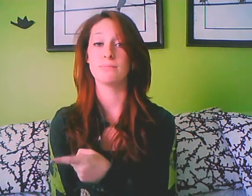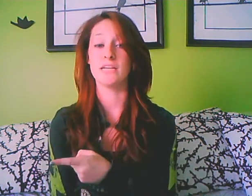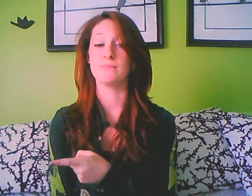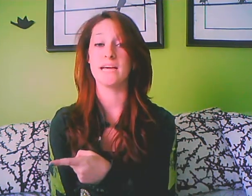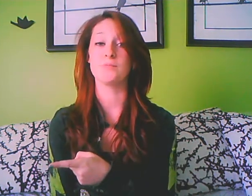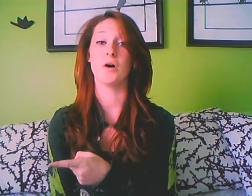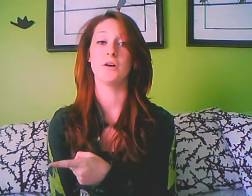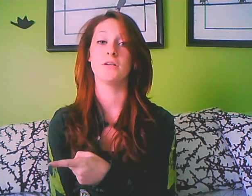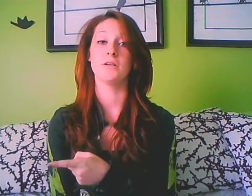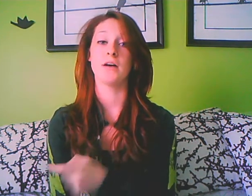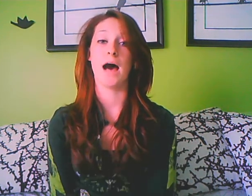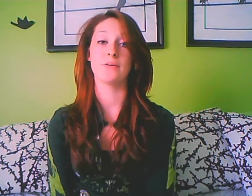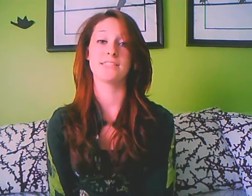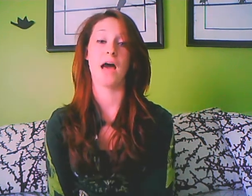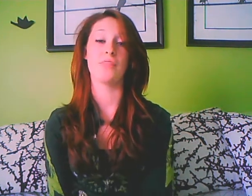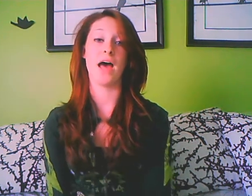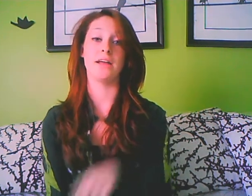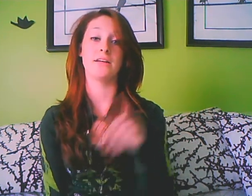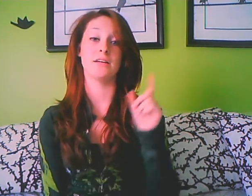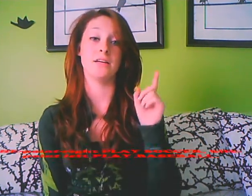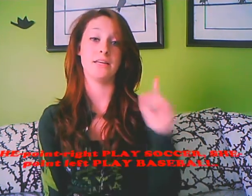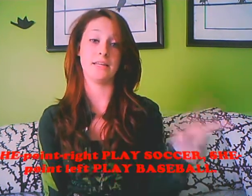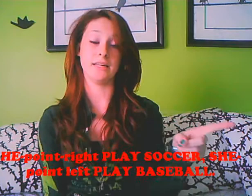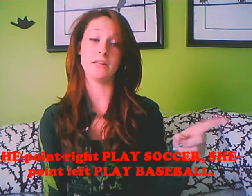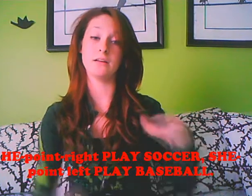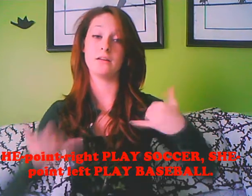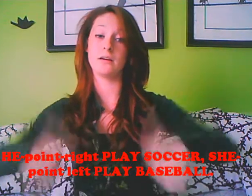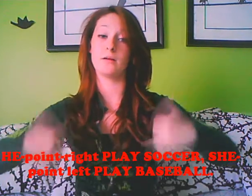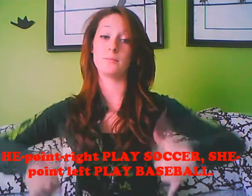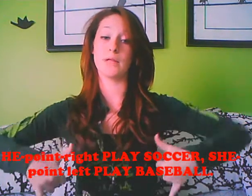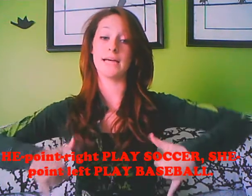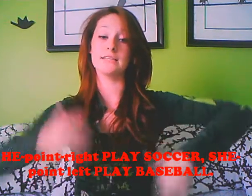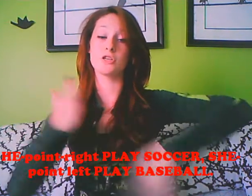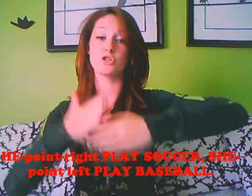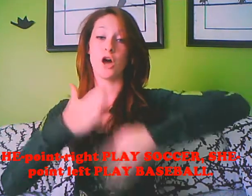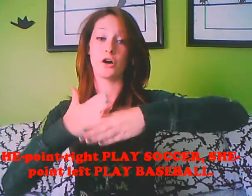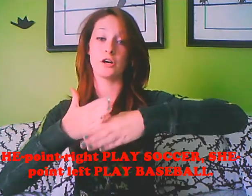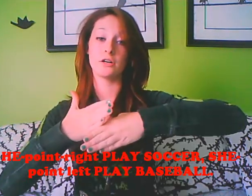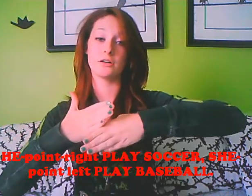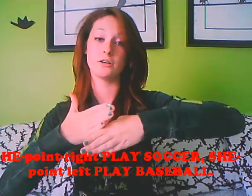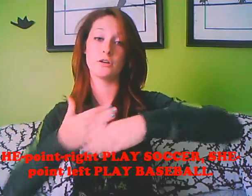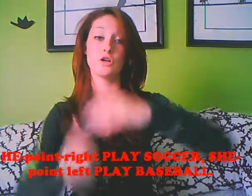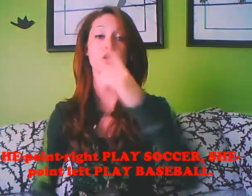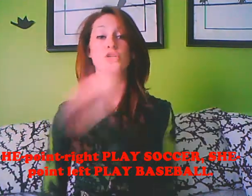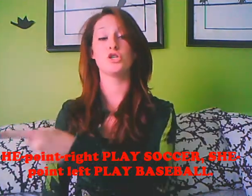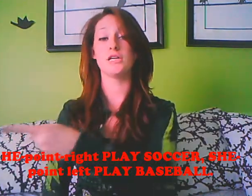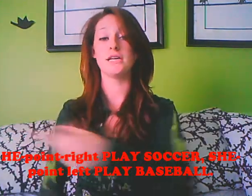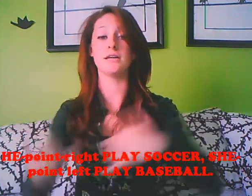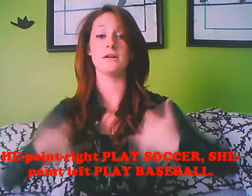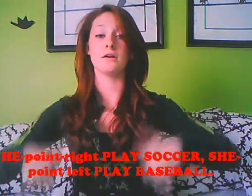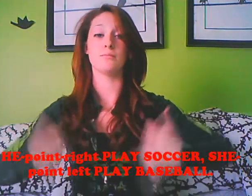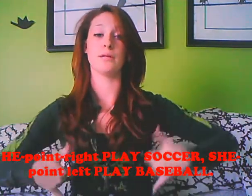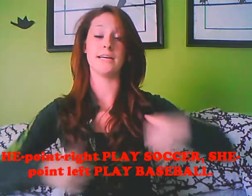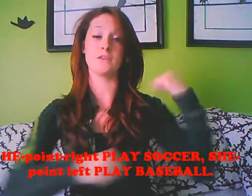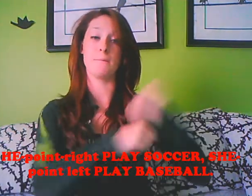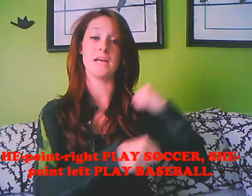plays baseball, I would sign that he plays soccer, she plays